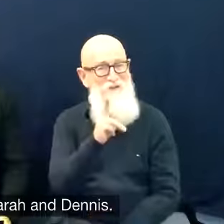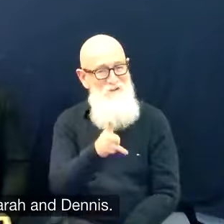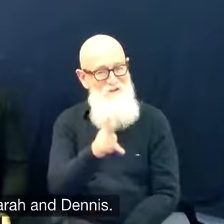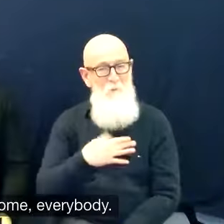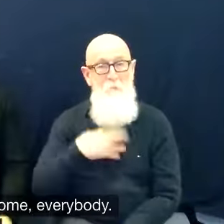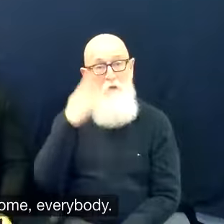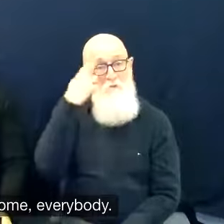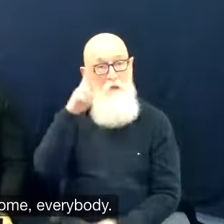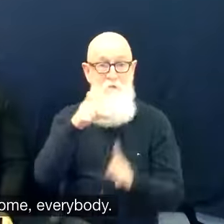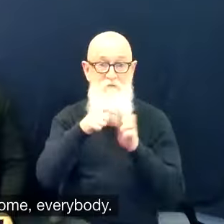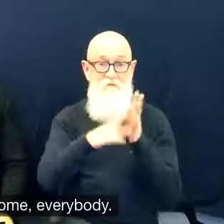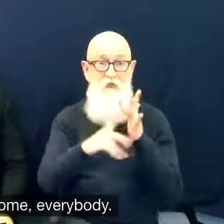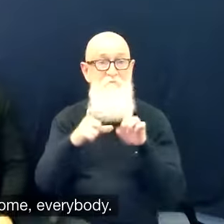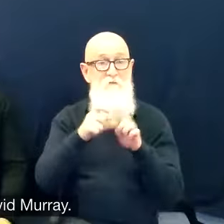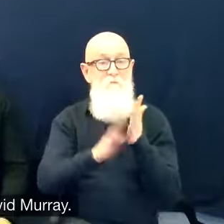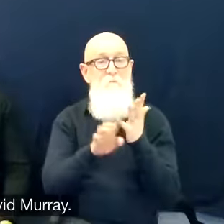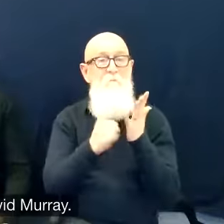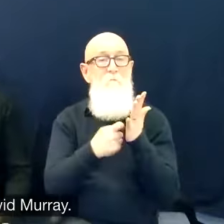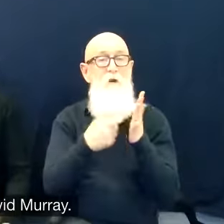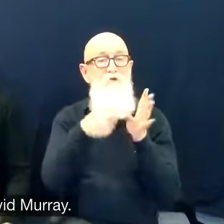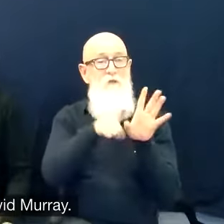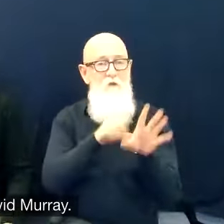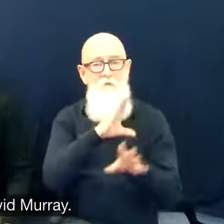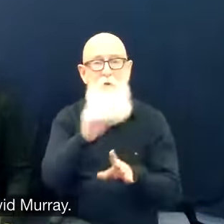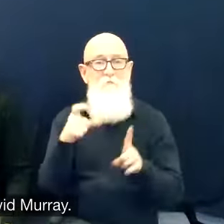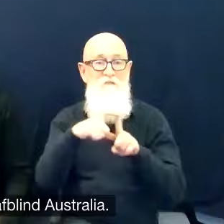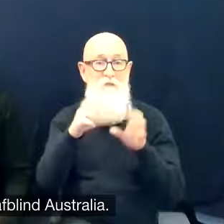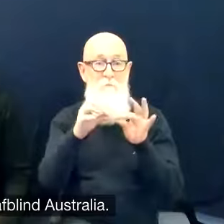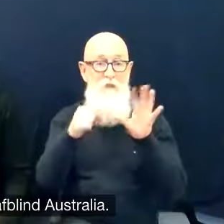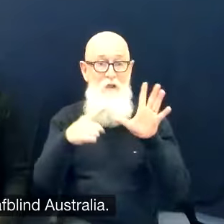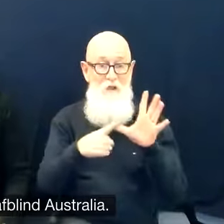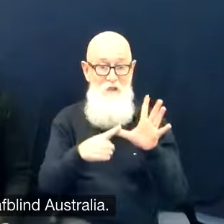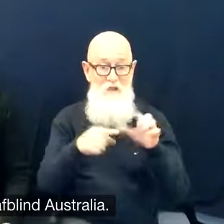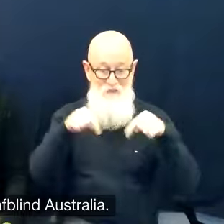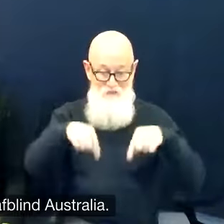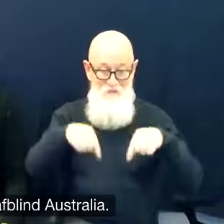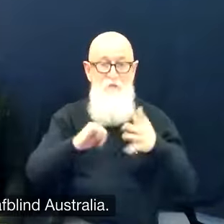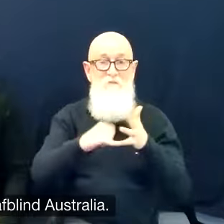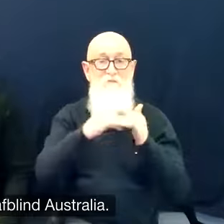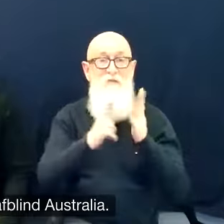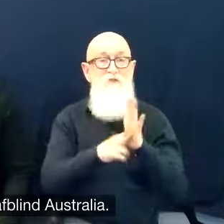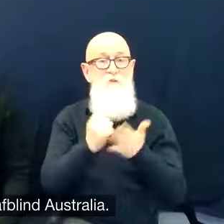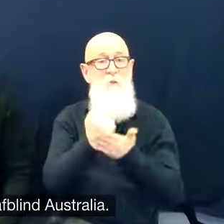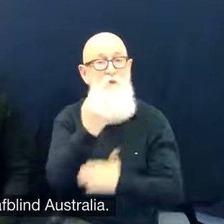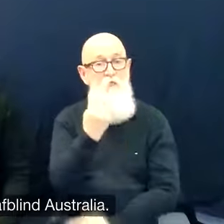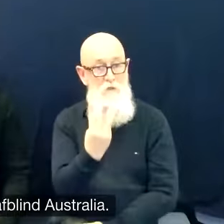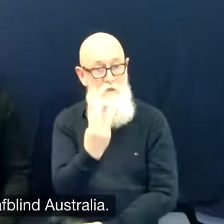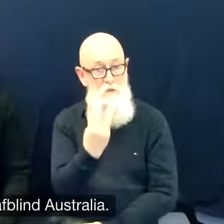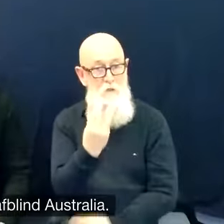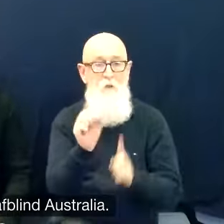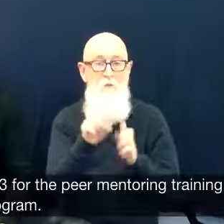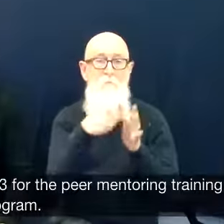My name is David Murray. I'm from Deafblind Australia. Welcome to session number 3 for the peer mentoring training